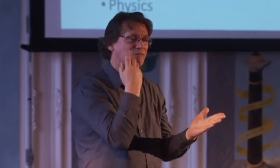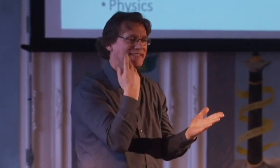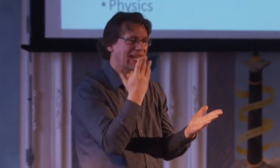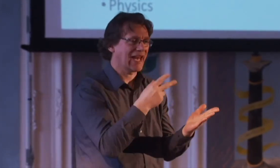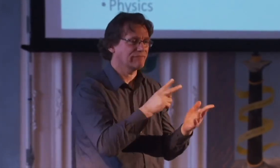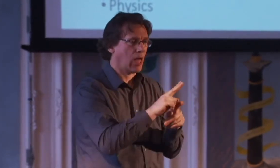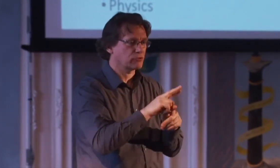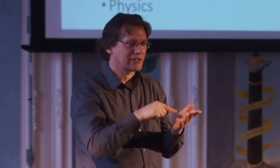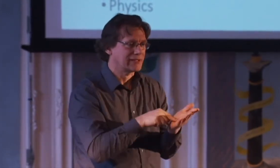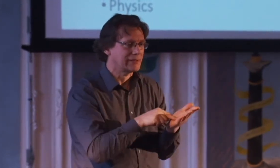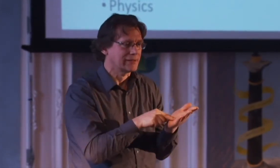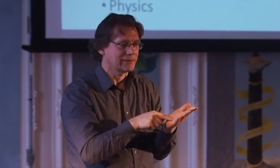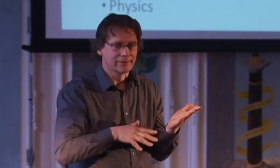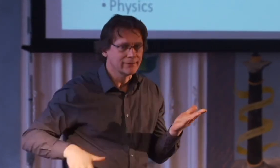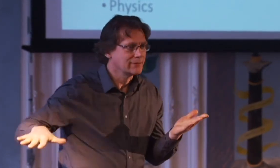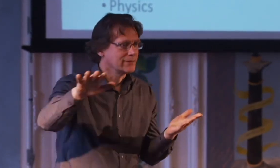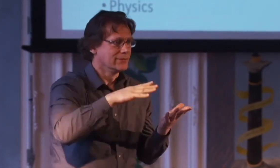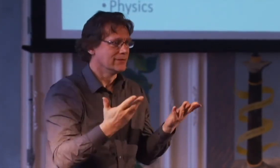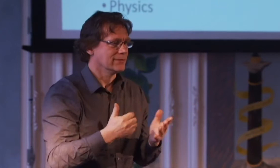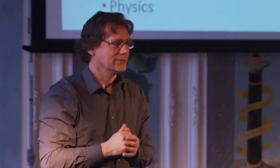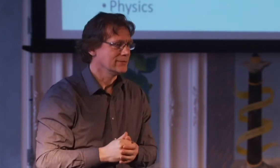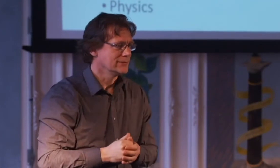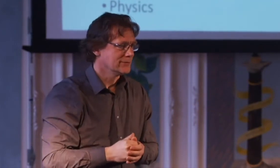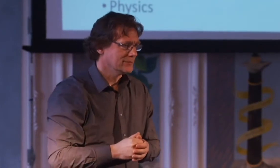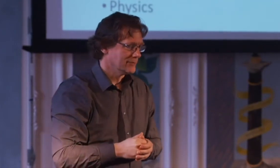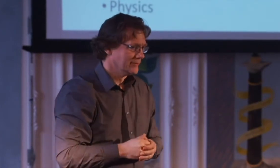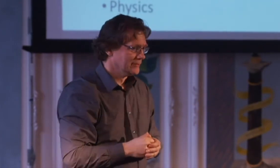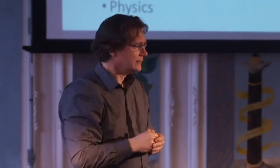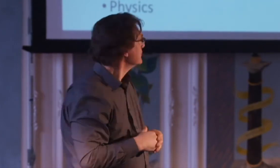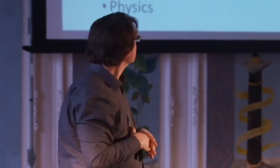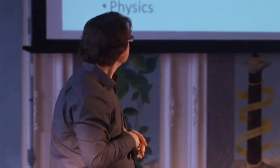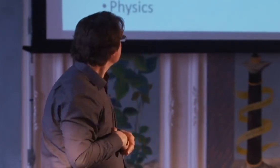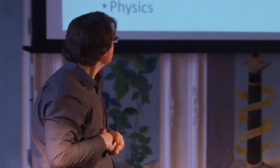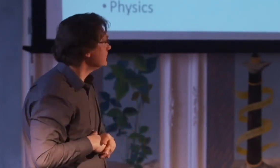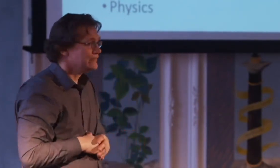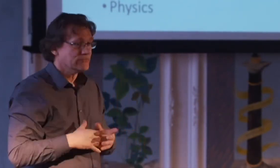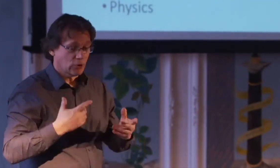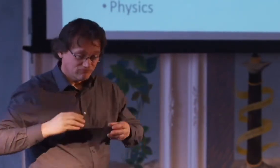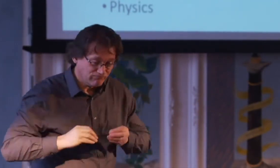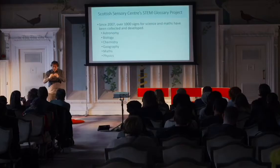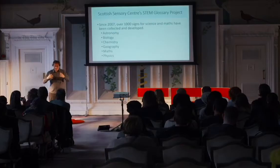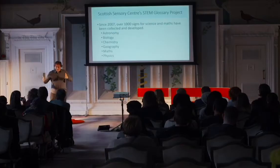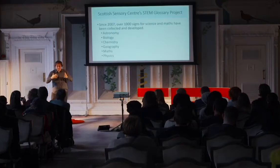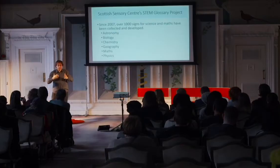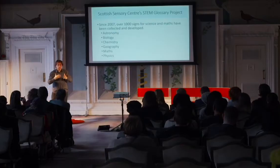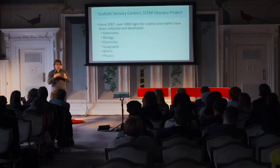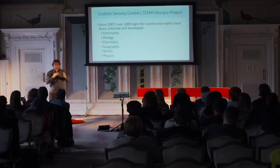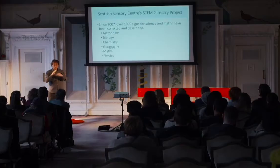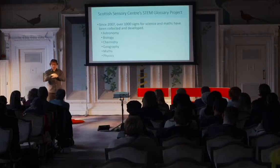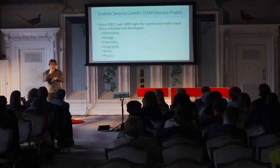school curriculum, because of course, often in curricular subjects, it's not everyday vocabulary that's being used. So we worked